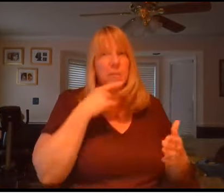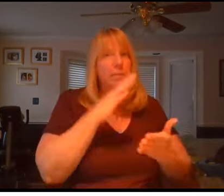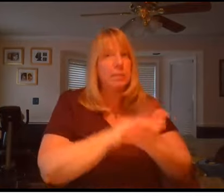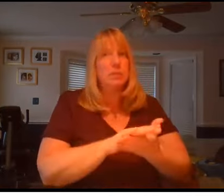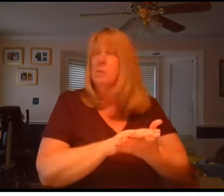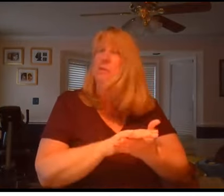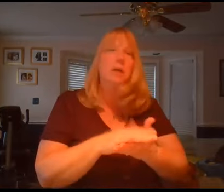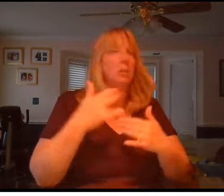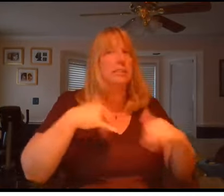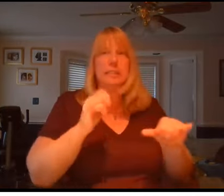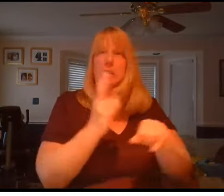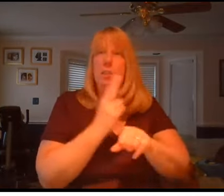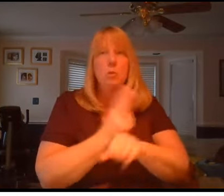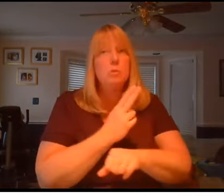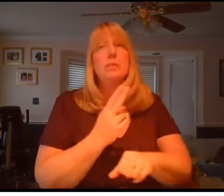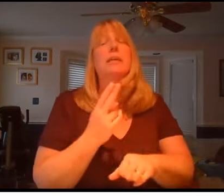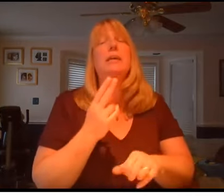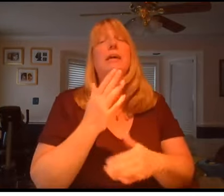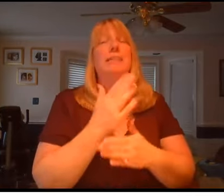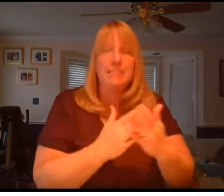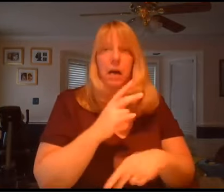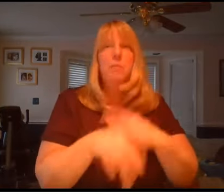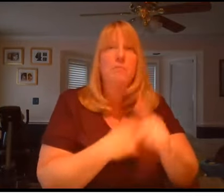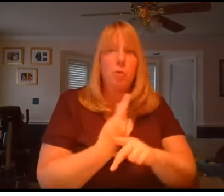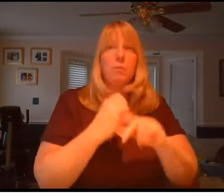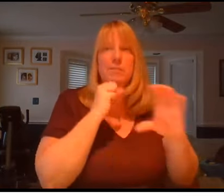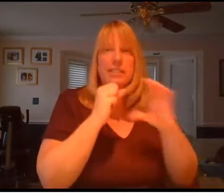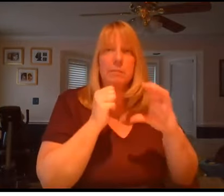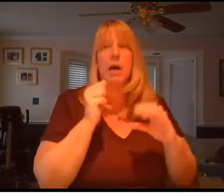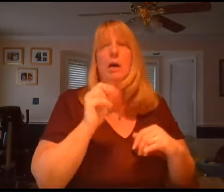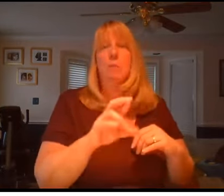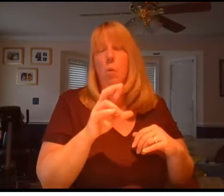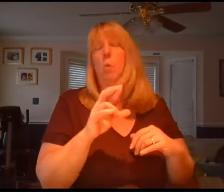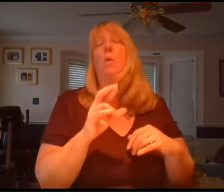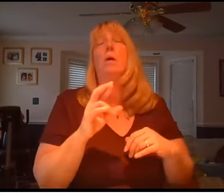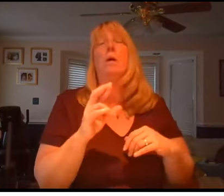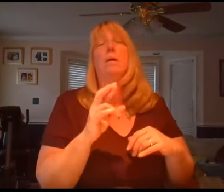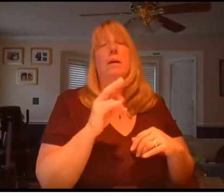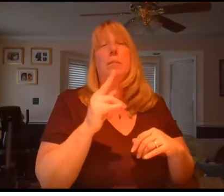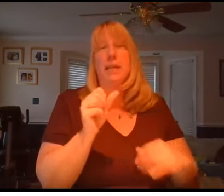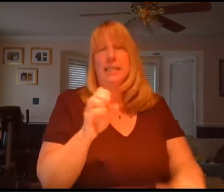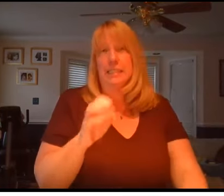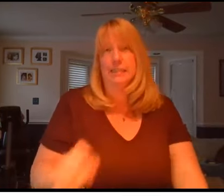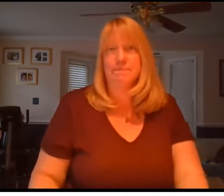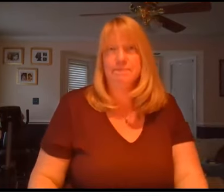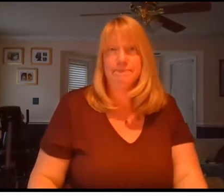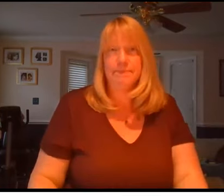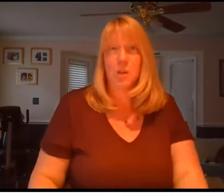In deaf schools, you do see ASL, but in hearing schools, they're still using some form of some common or PSE.